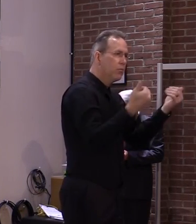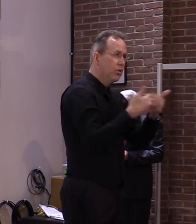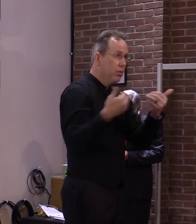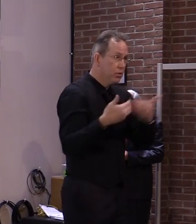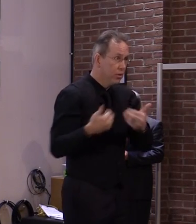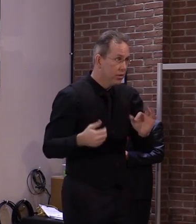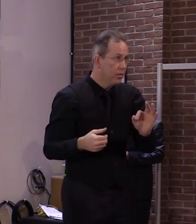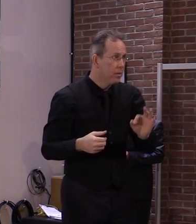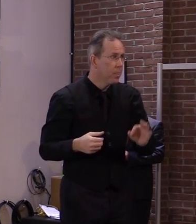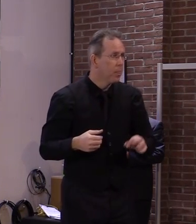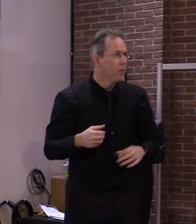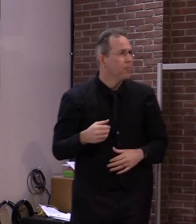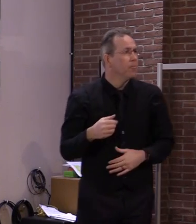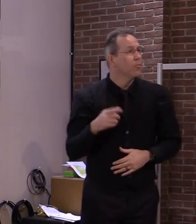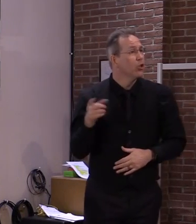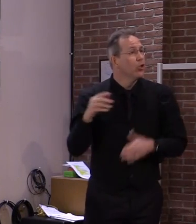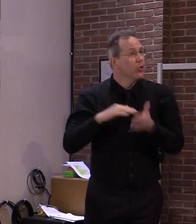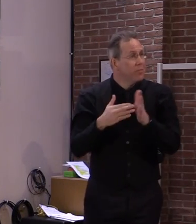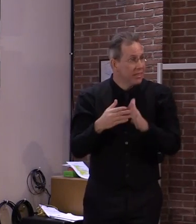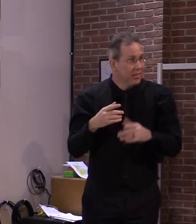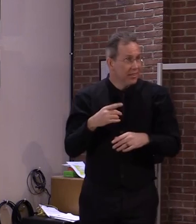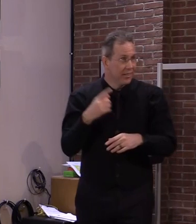only one-on-one? Sure.